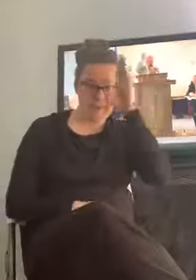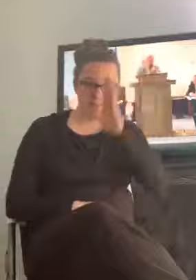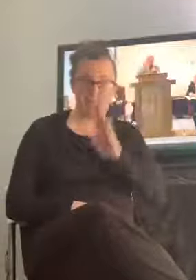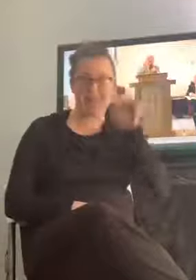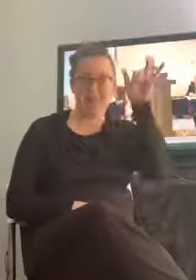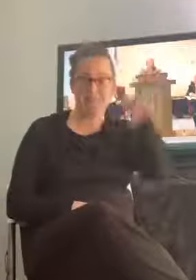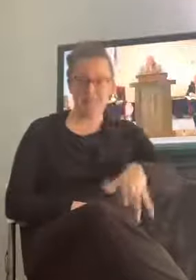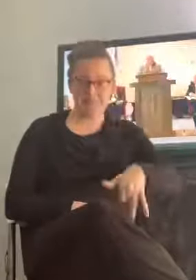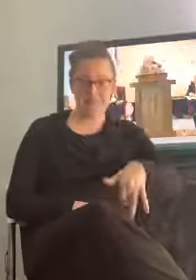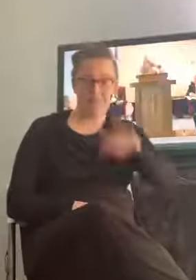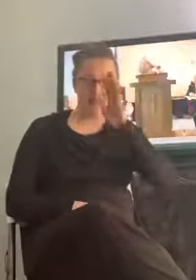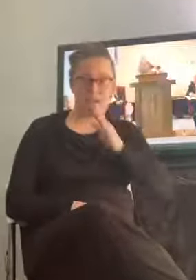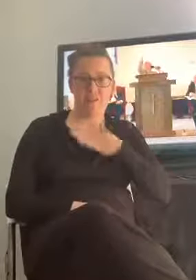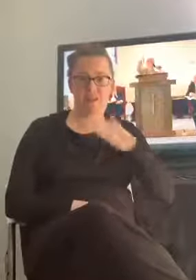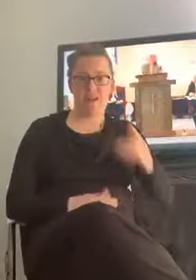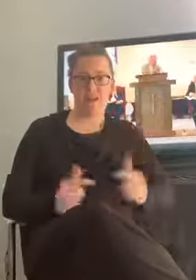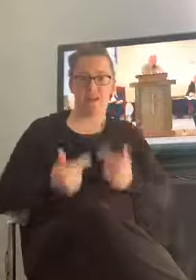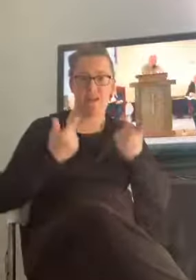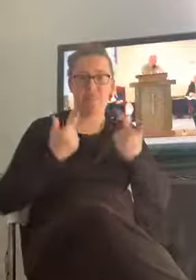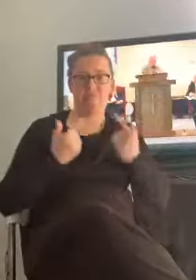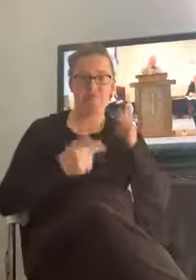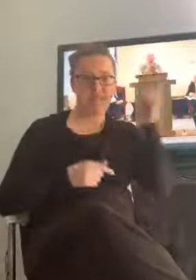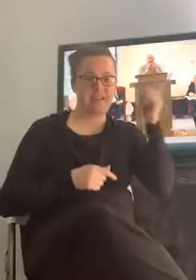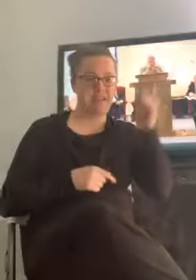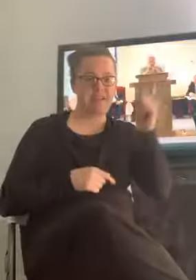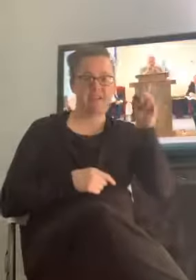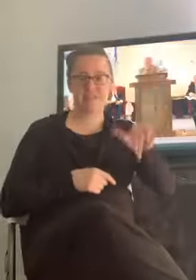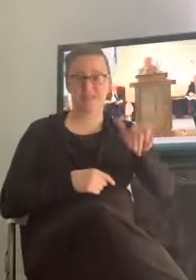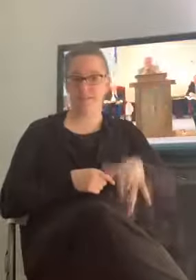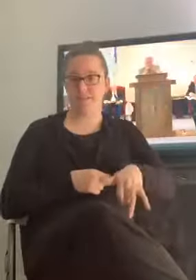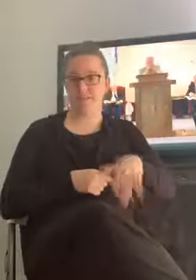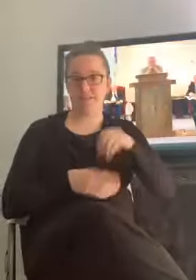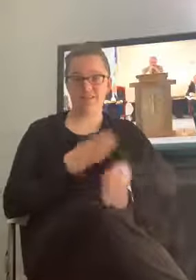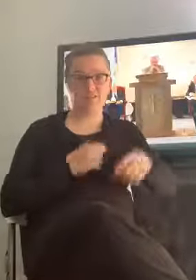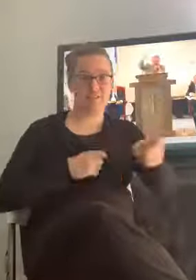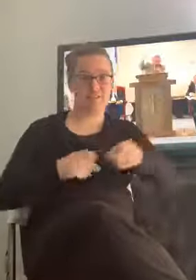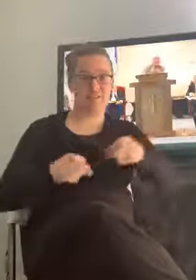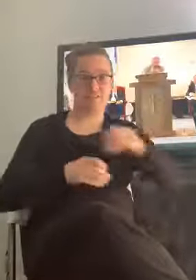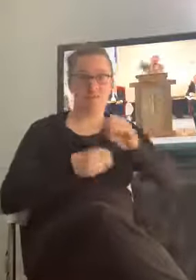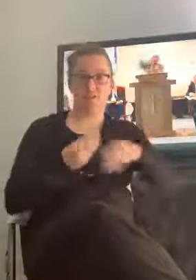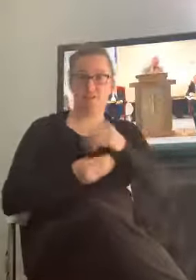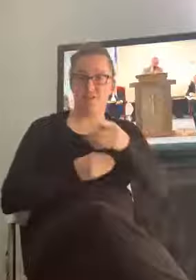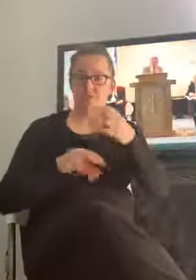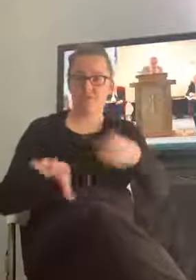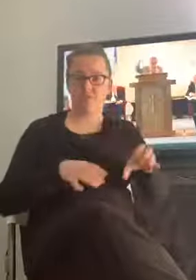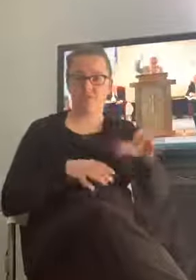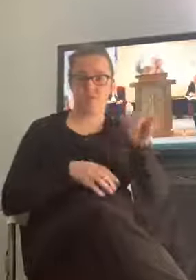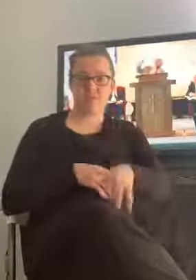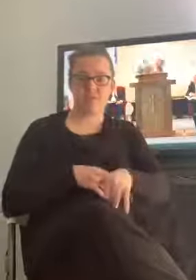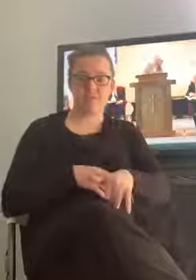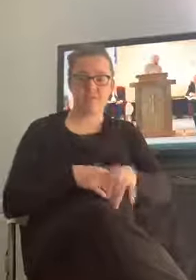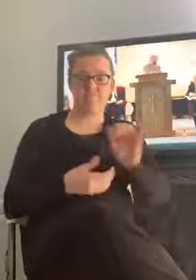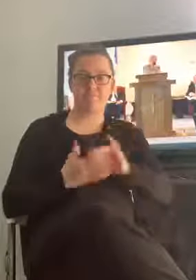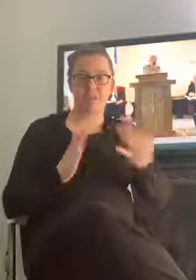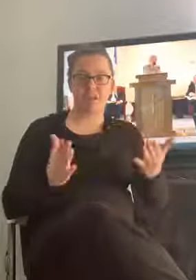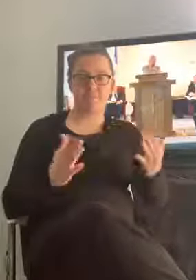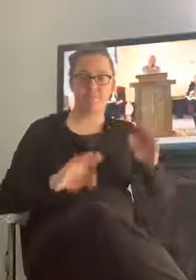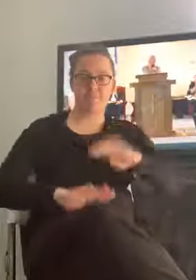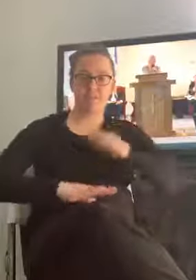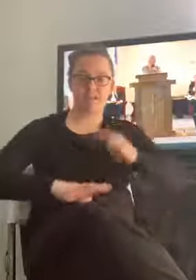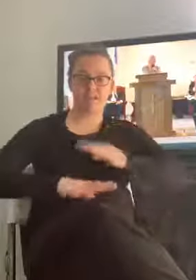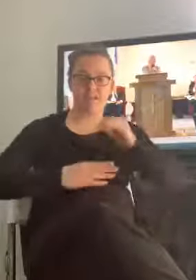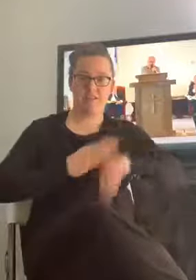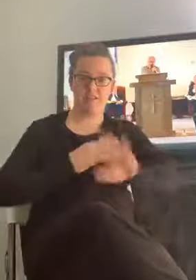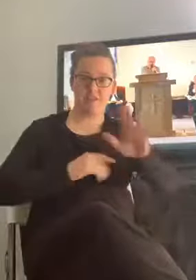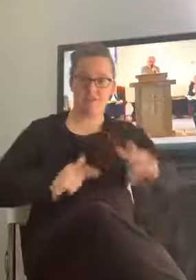a God in my life and God is still in control. And when you start doing that, the Word of God will be fulfilled in